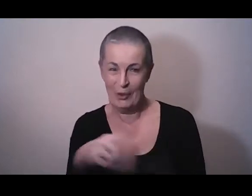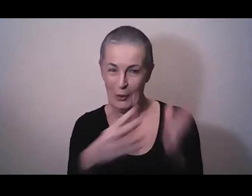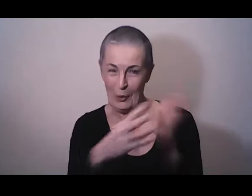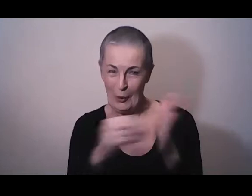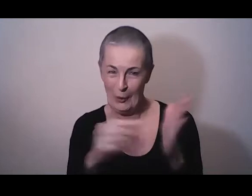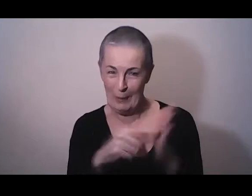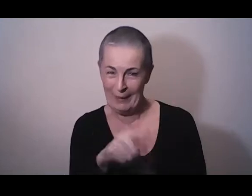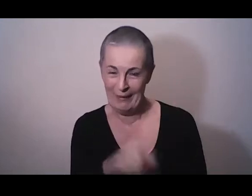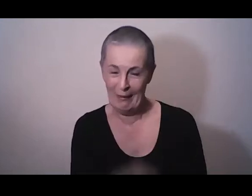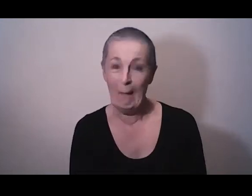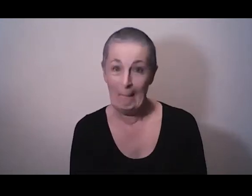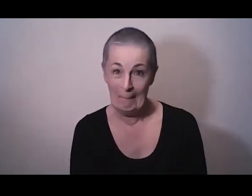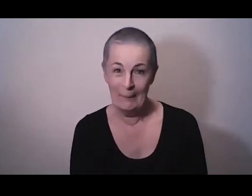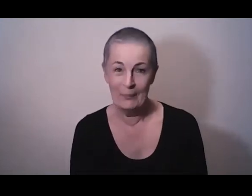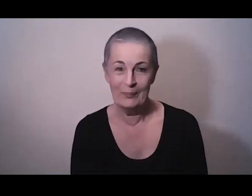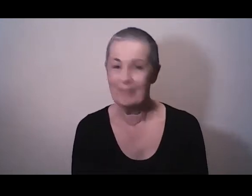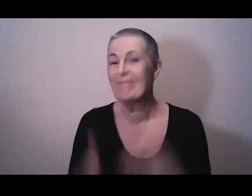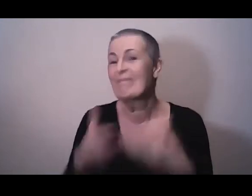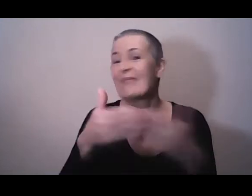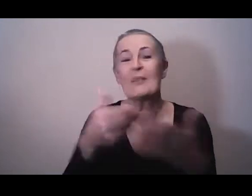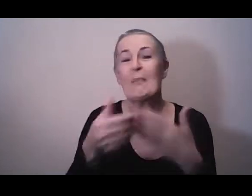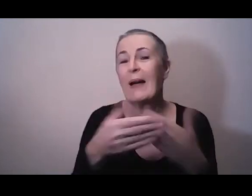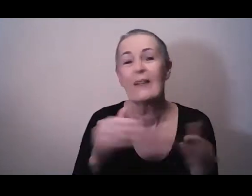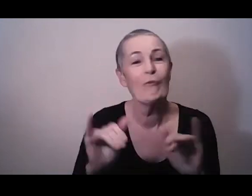Don't worry too much about getting it right.